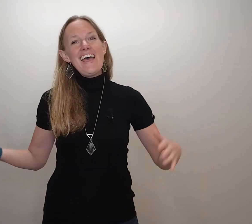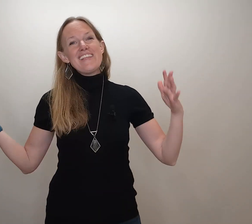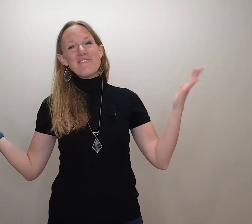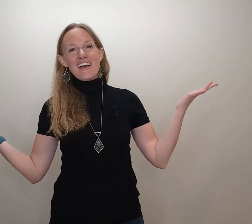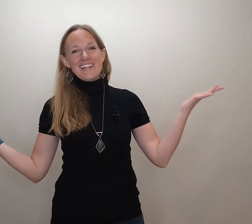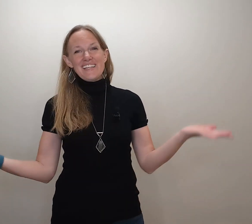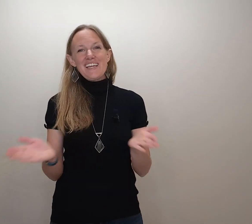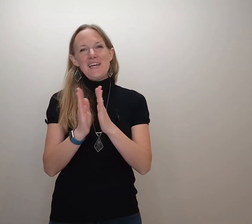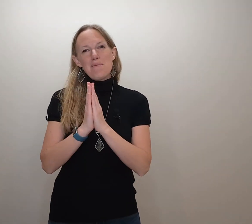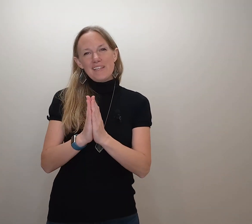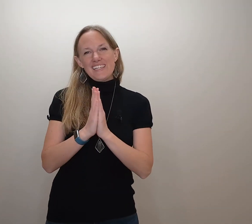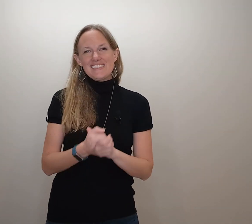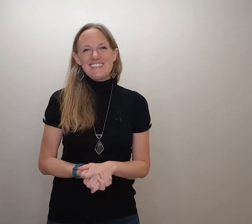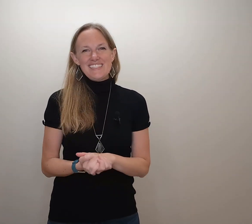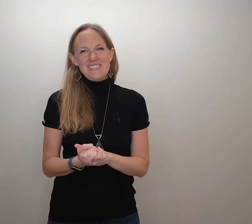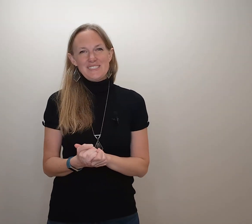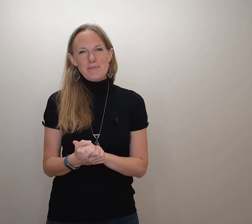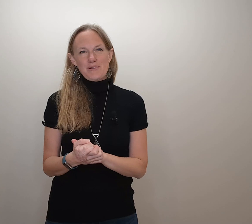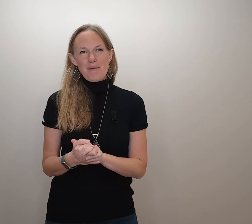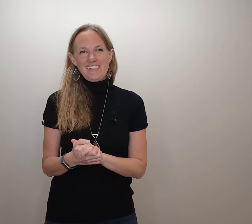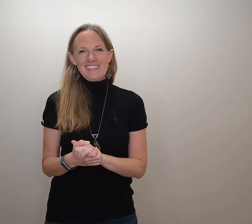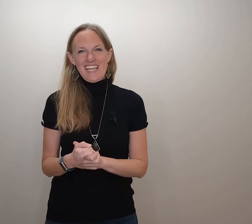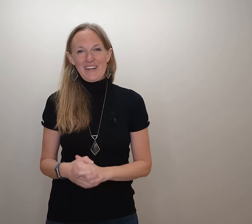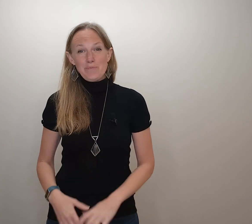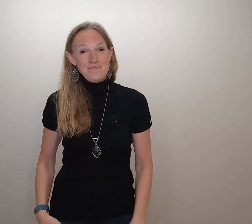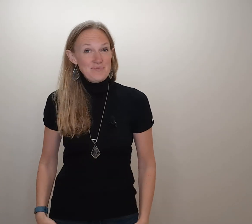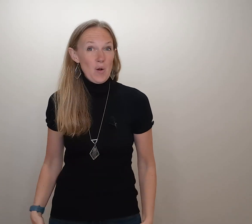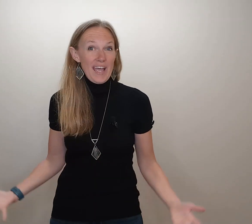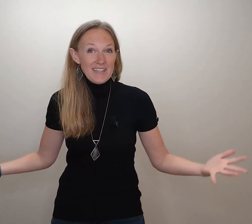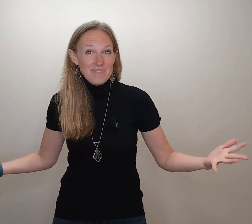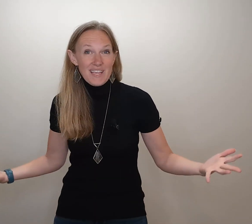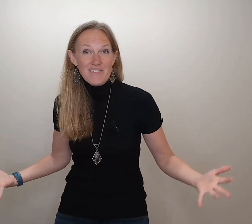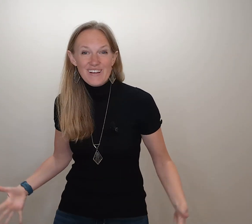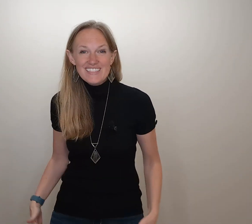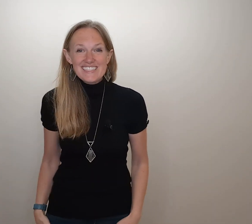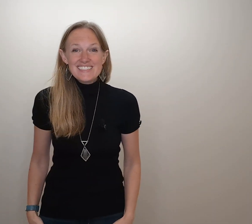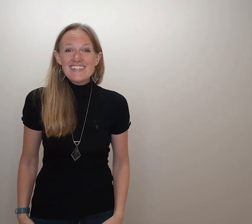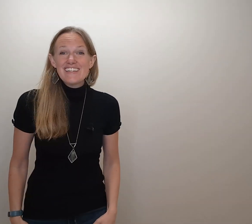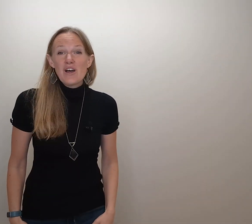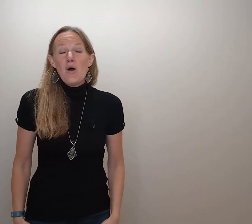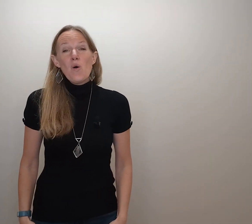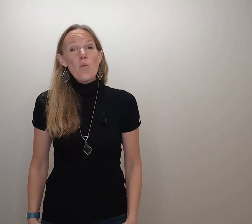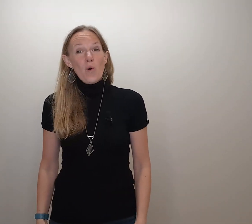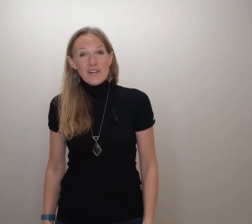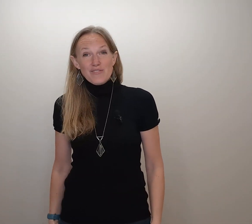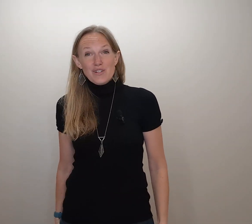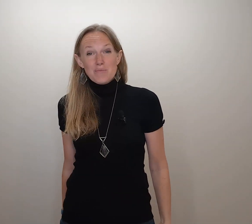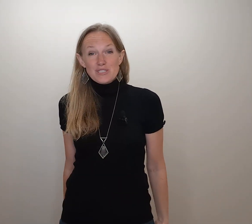And then finally, please consider subscribing to the channel. Okay, here we go. Let's get started. Wonderful,